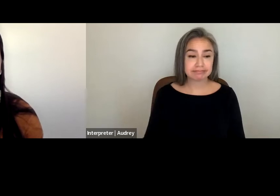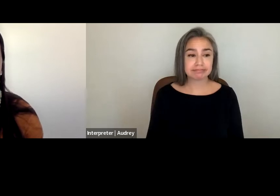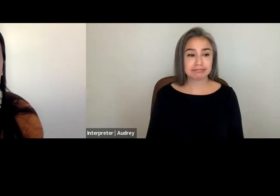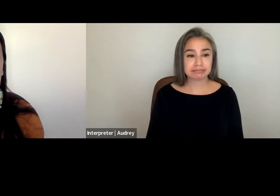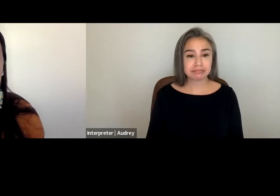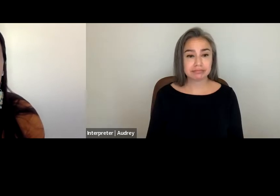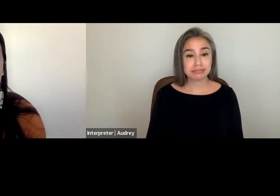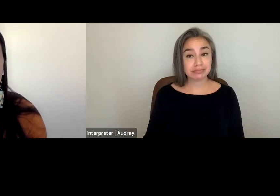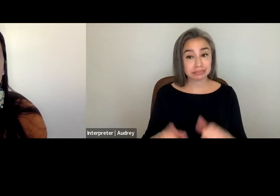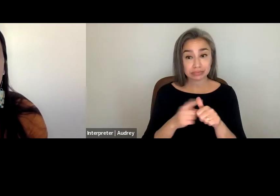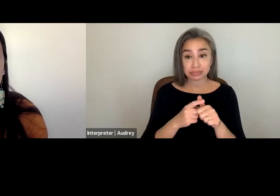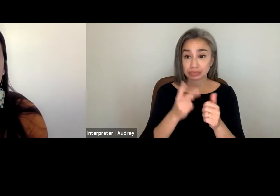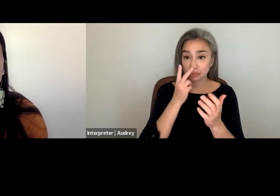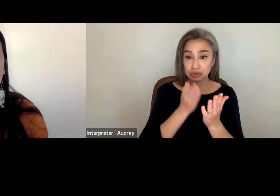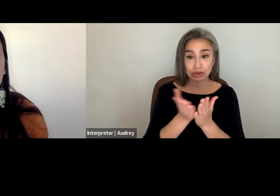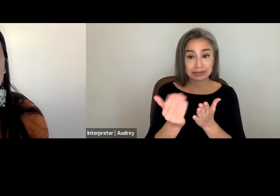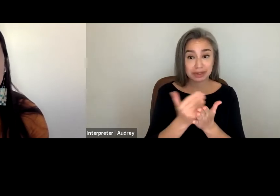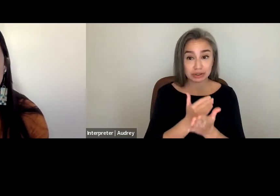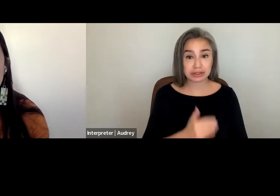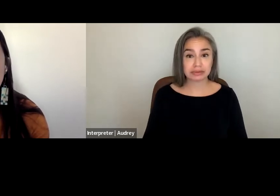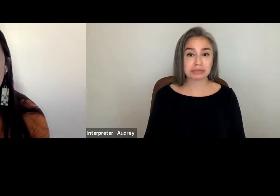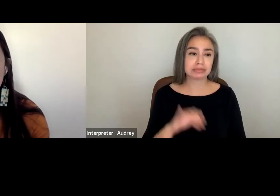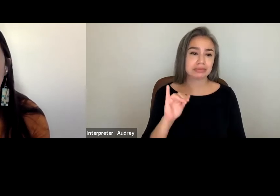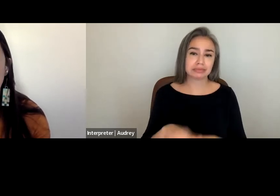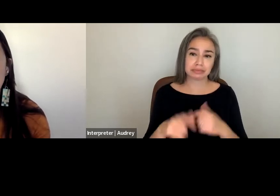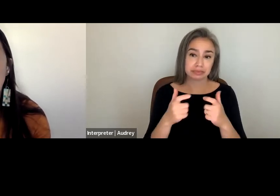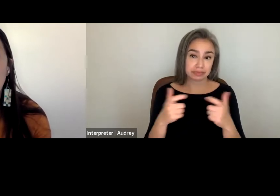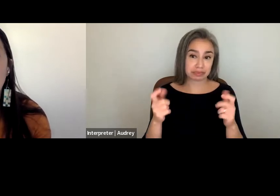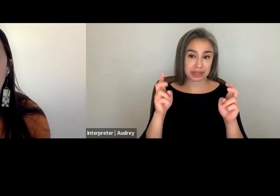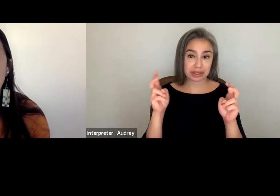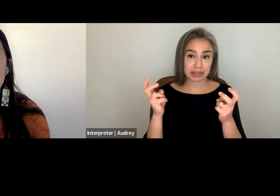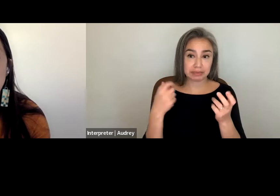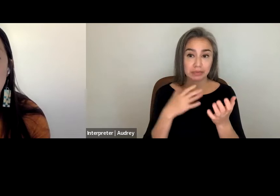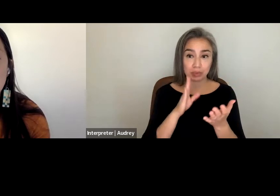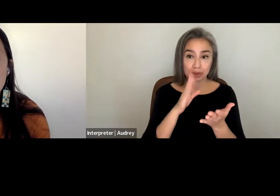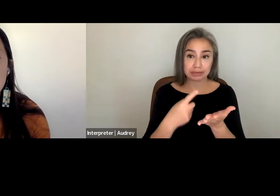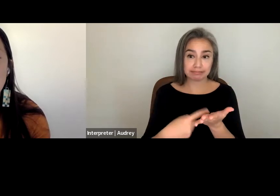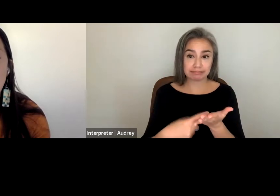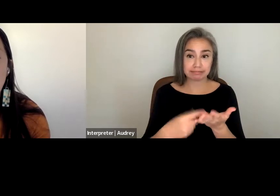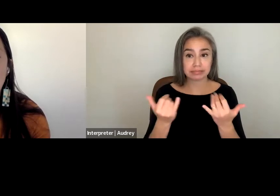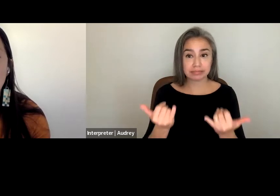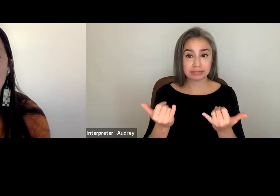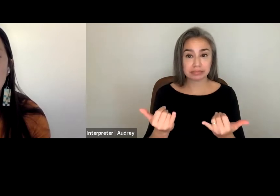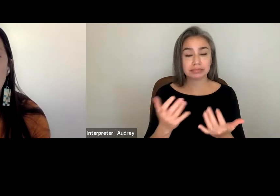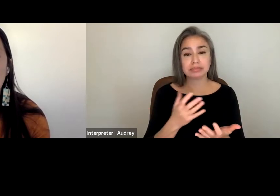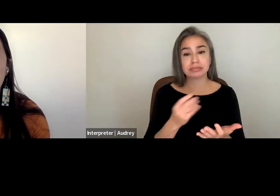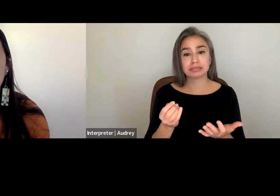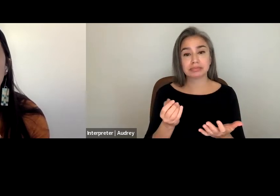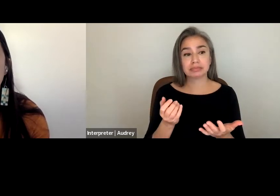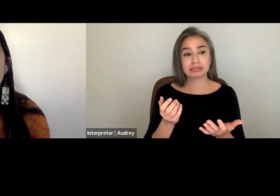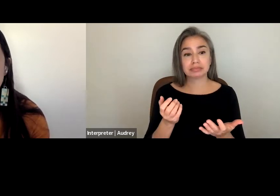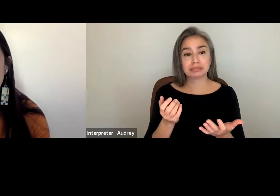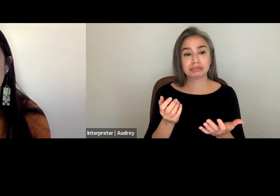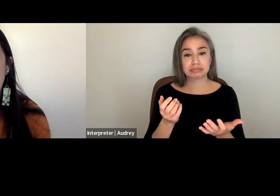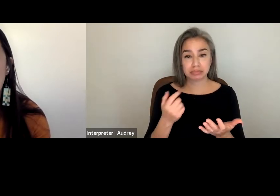Firstly, transparency. This is a big theme that we'll be talking about today, and